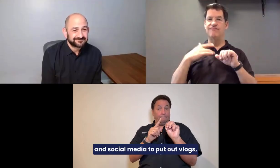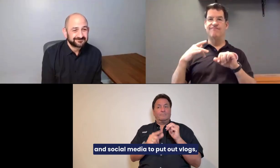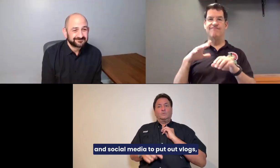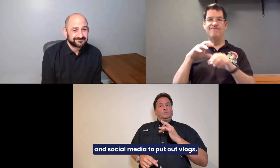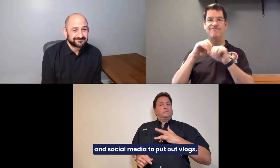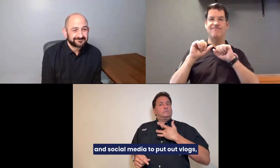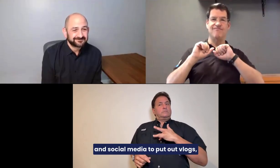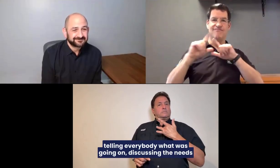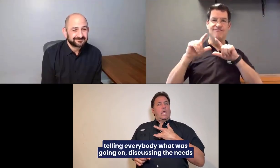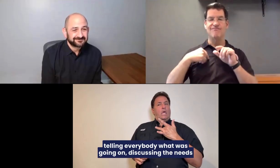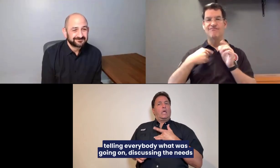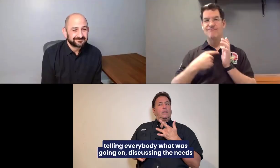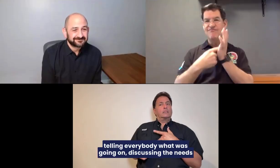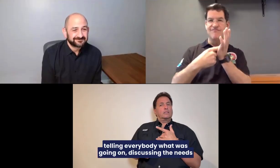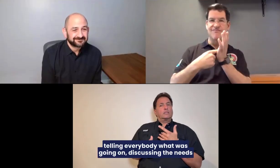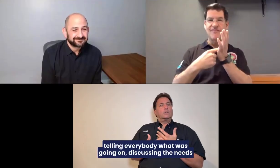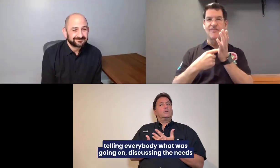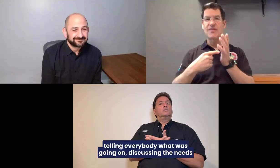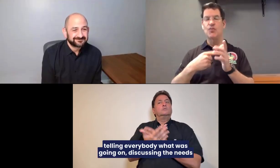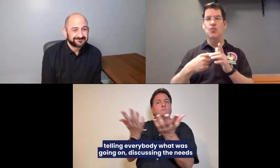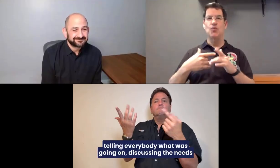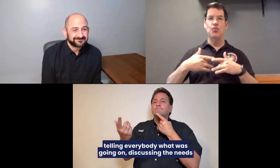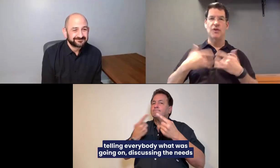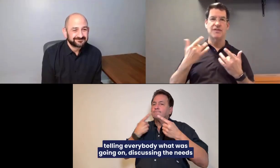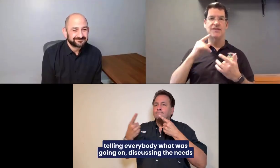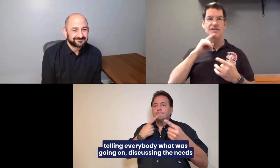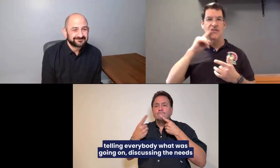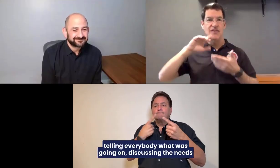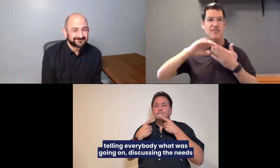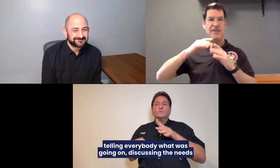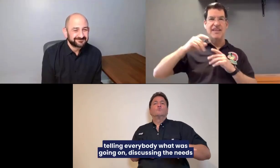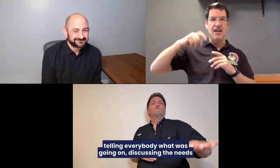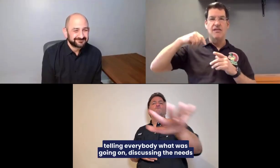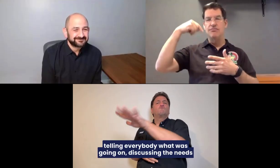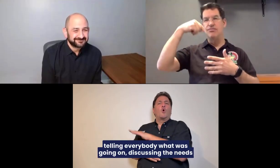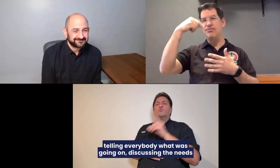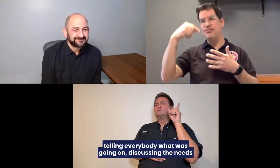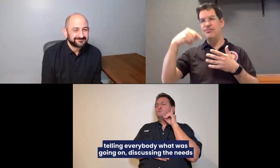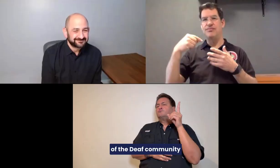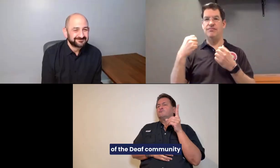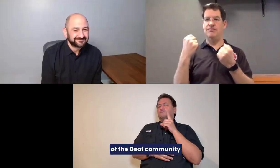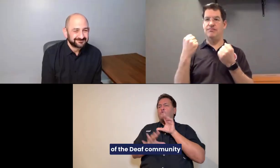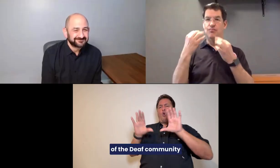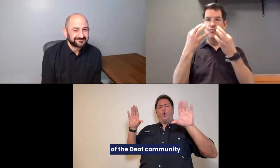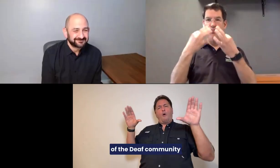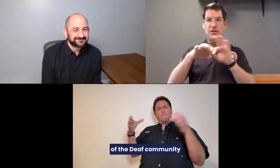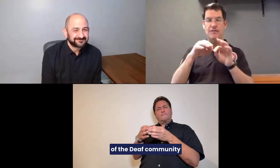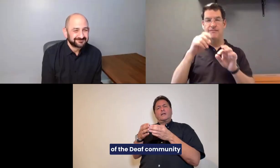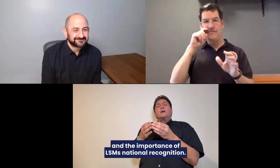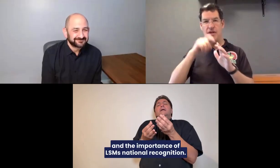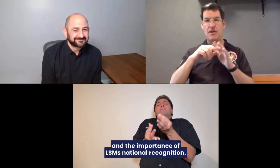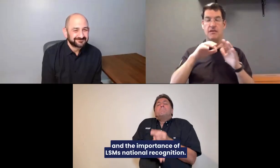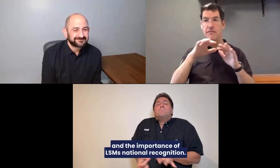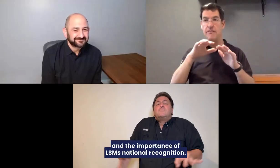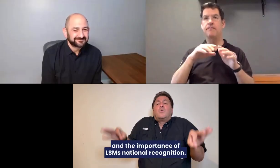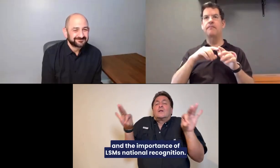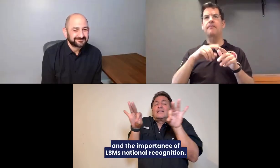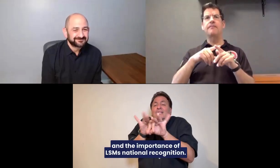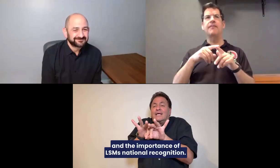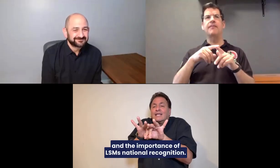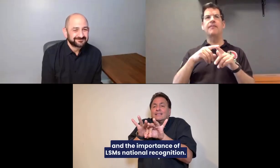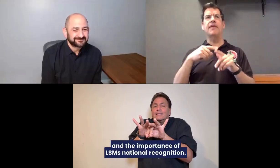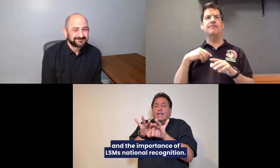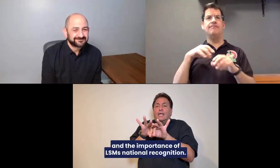out vlogs telling everybody what was going on, discussing the needs of the deaf community and the